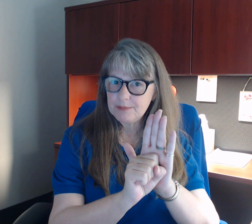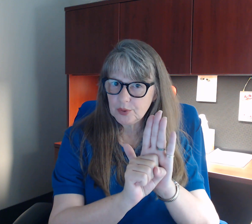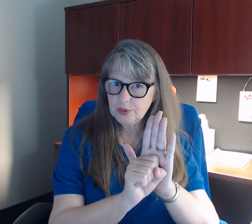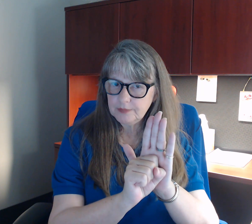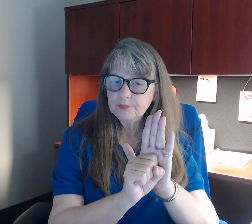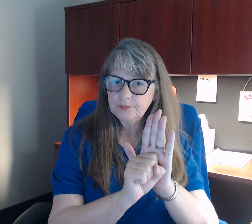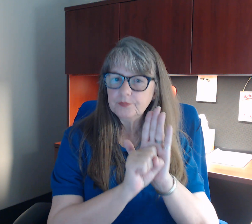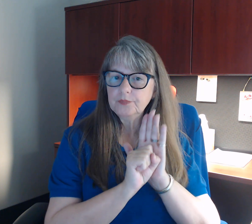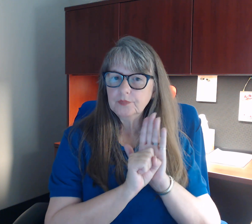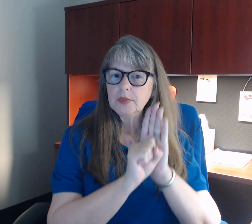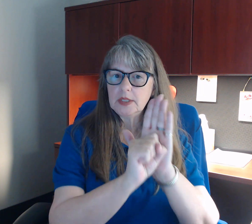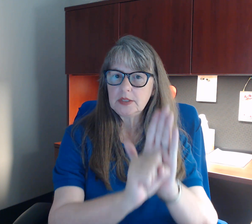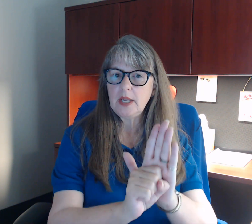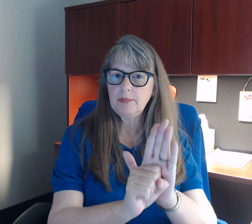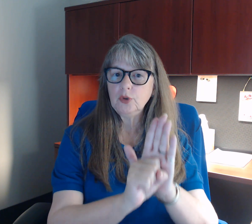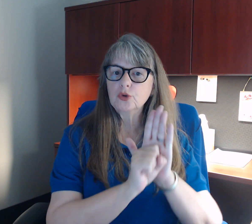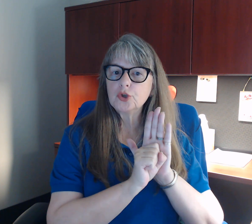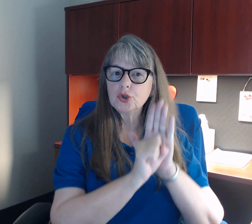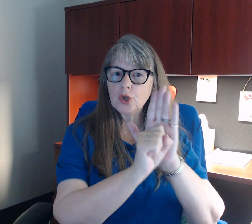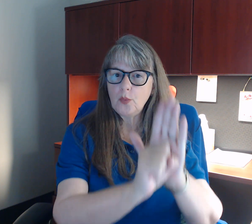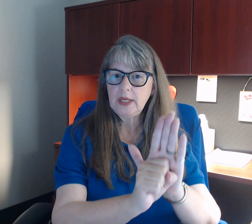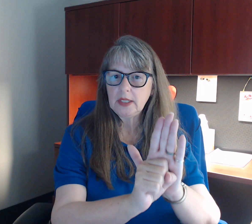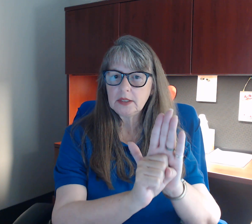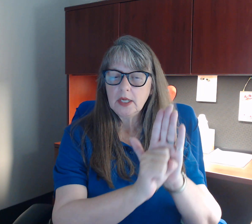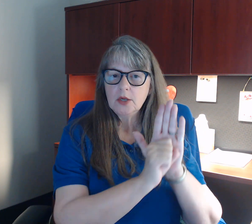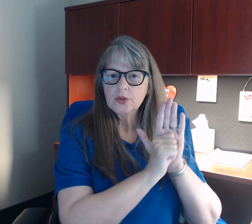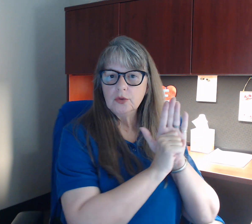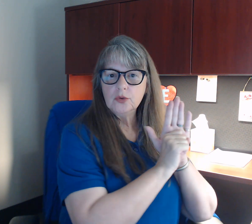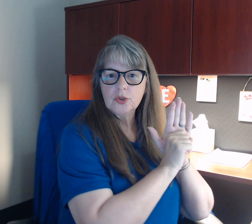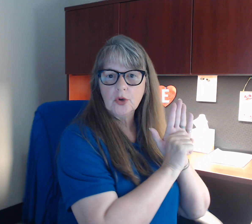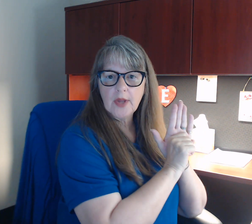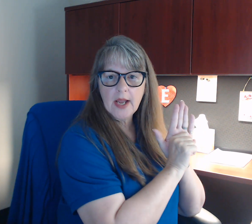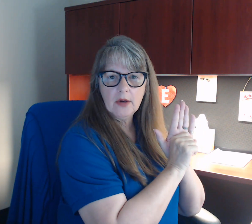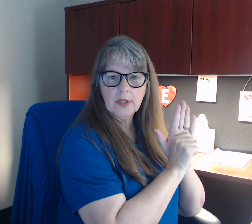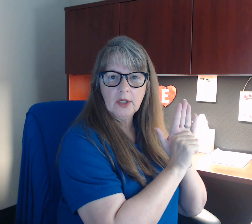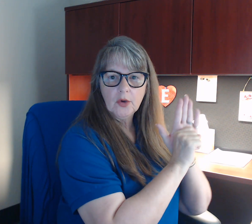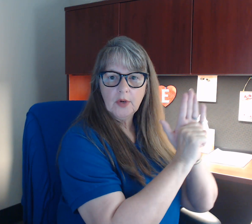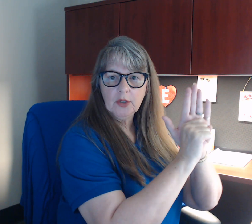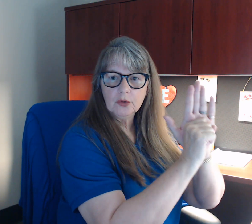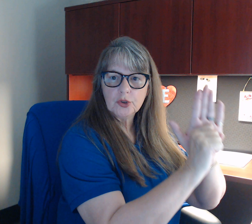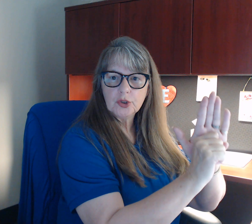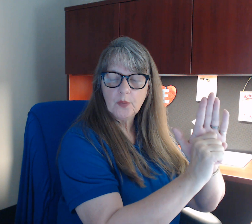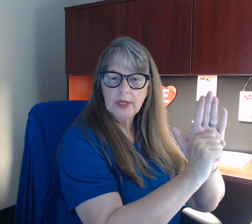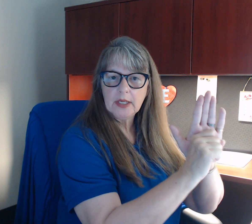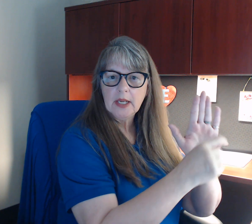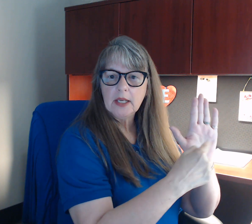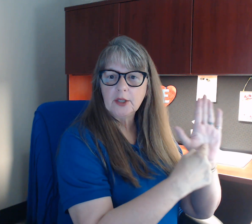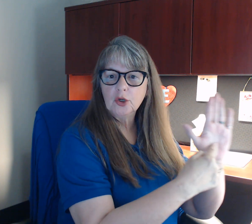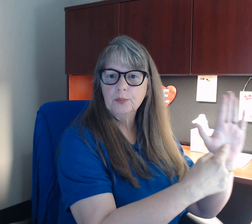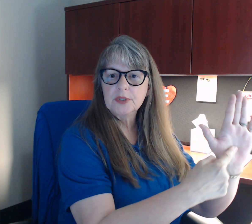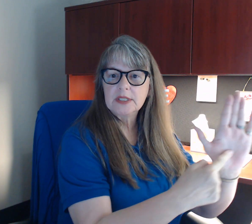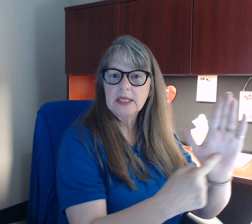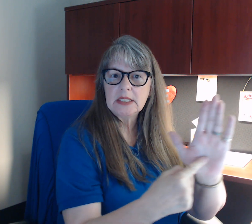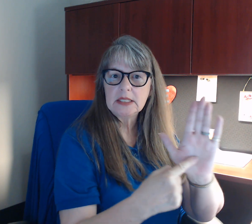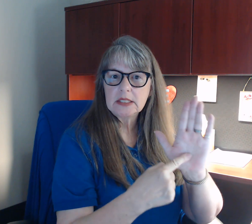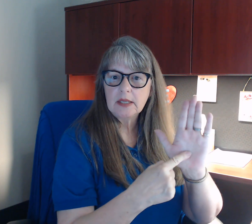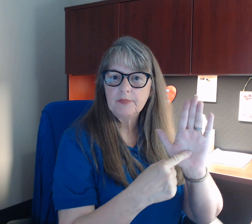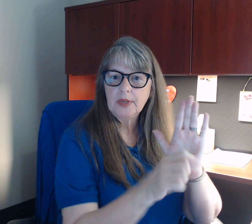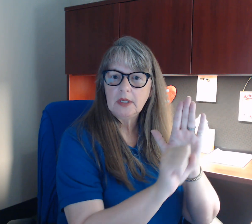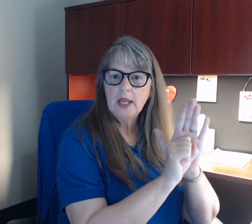sample, you're showing it. So you start out here and you're showing it like you're presenting something. I'm